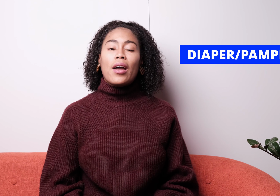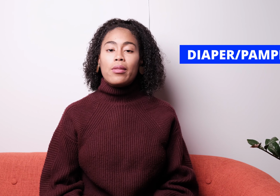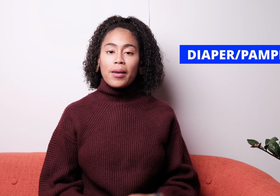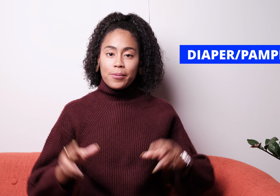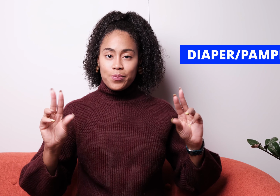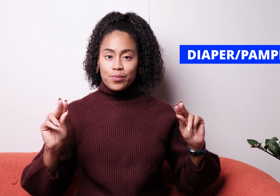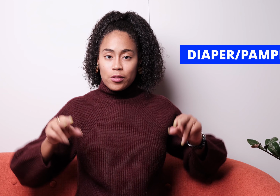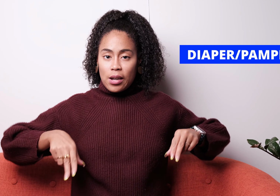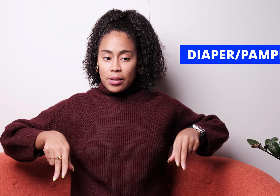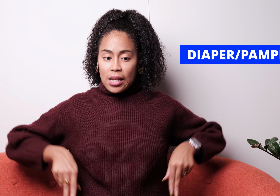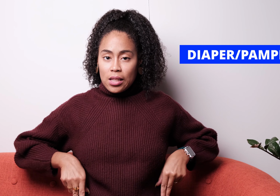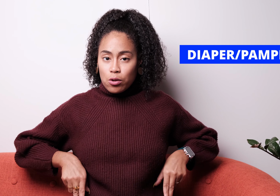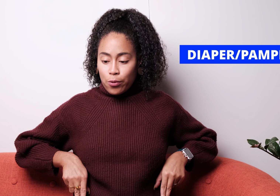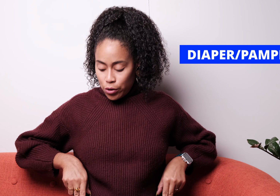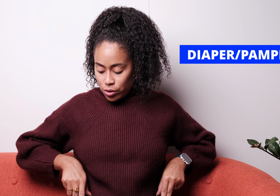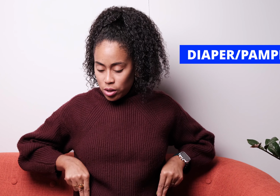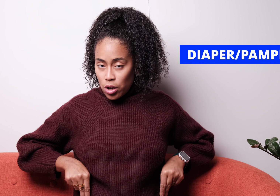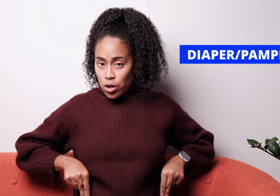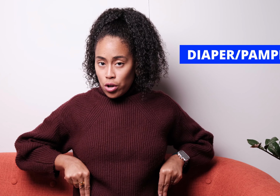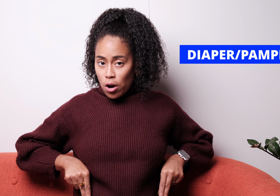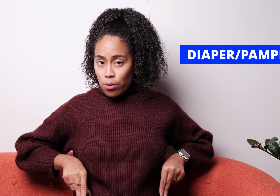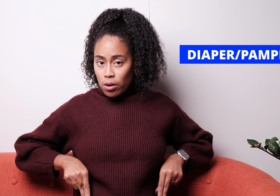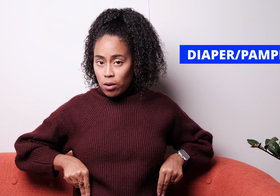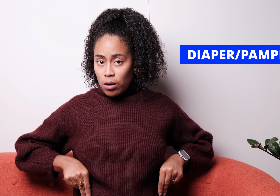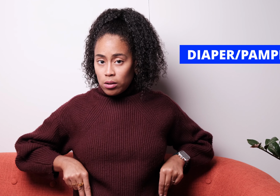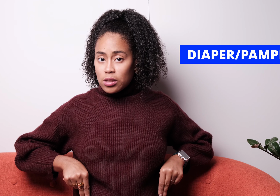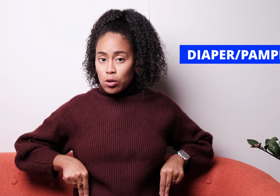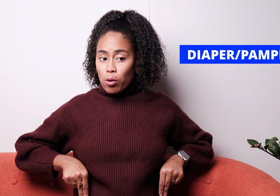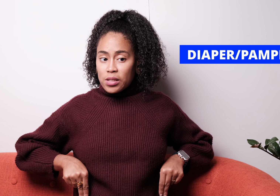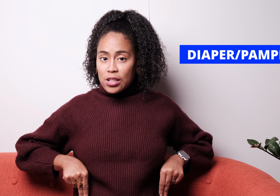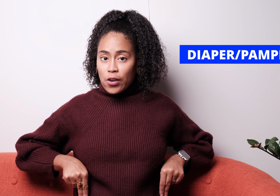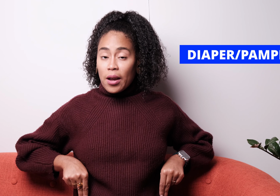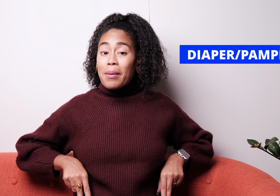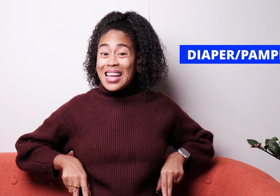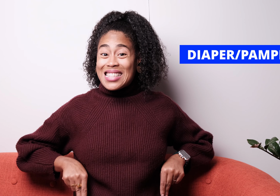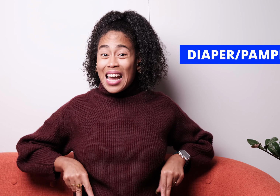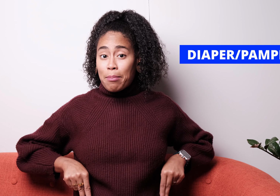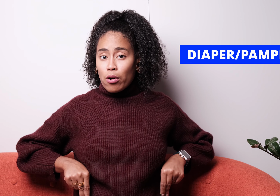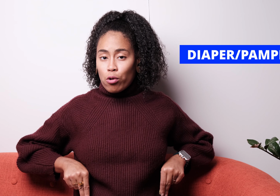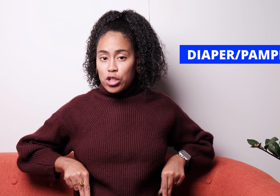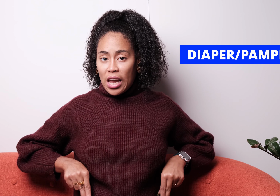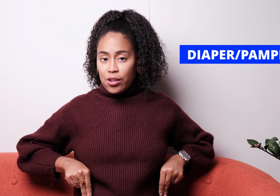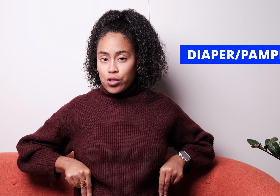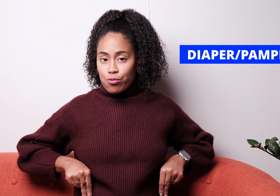with me, right? We take these little fingers, no, put this on both sides of our hip, and that's diaper or change,